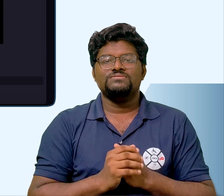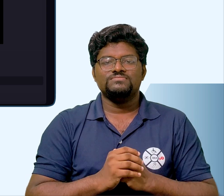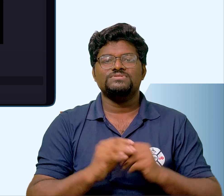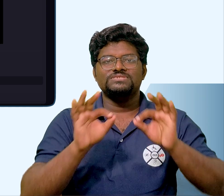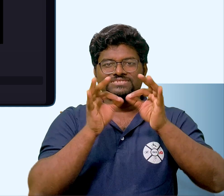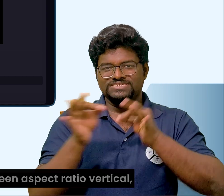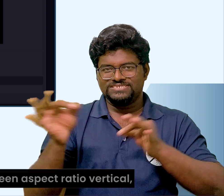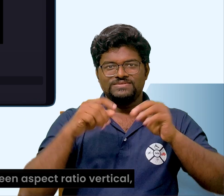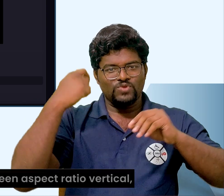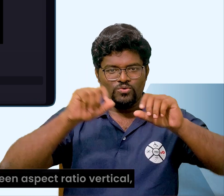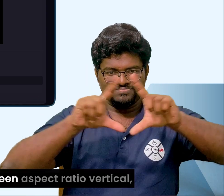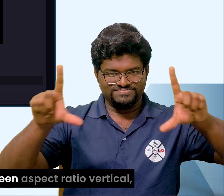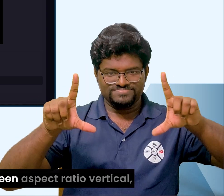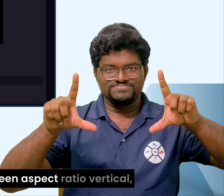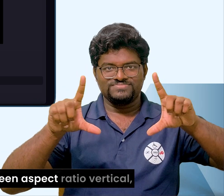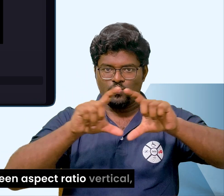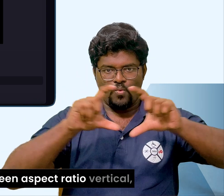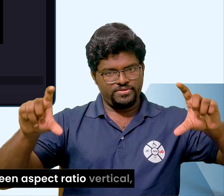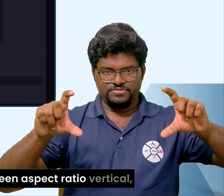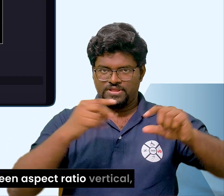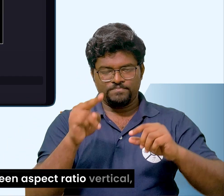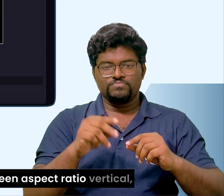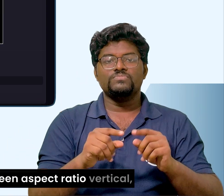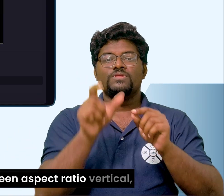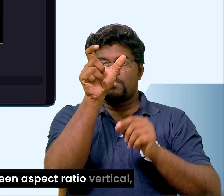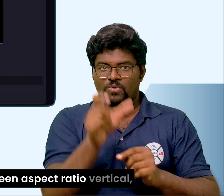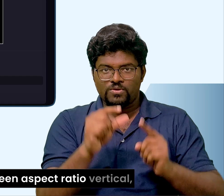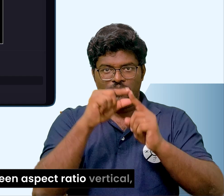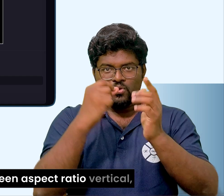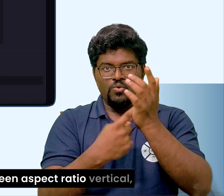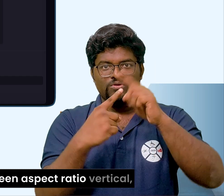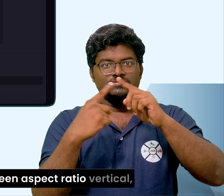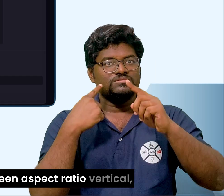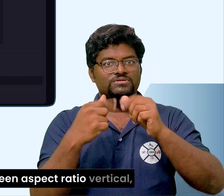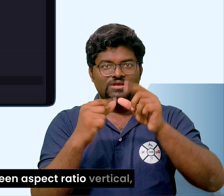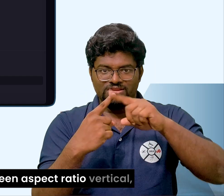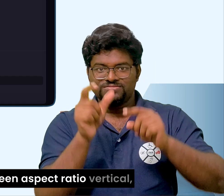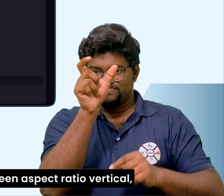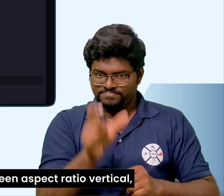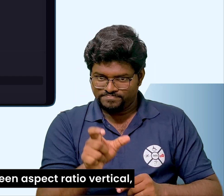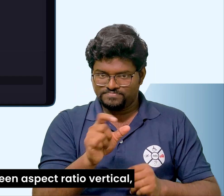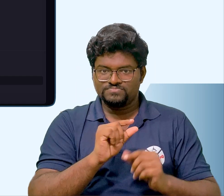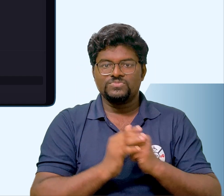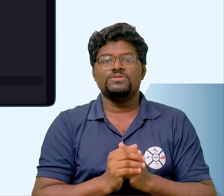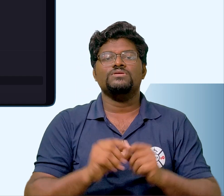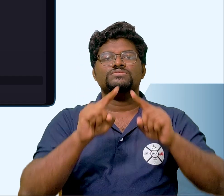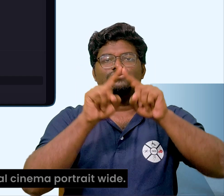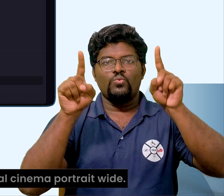Change the video screen aspect ratio. Options include vertical,